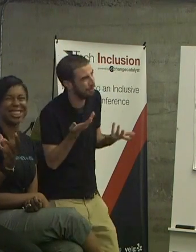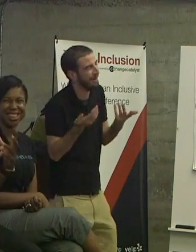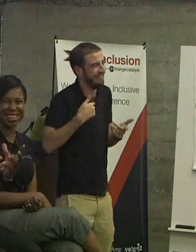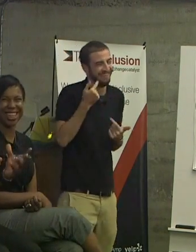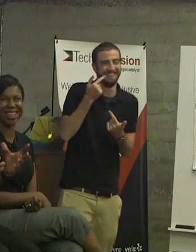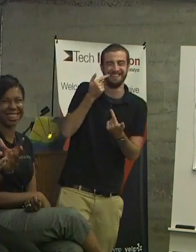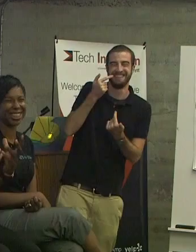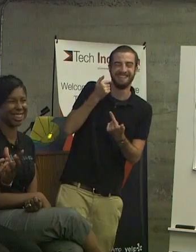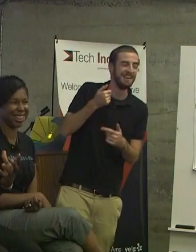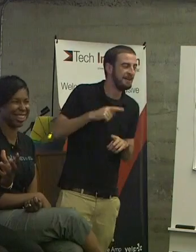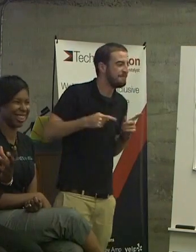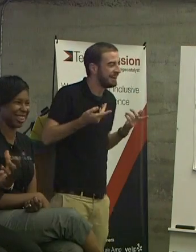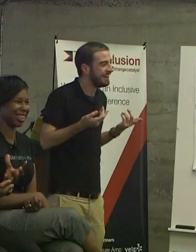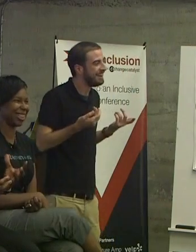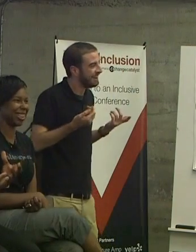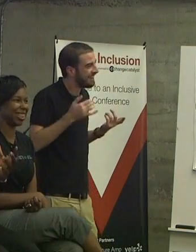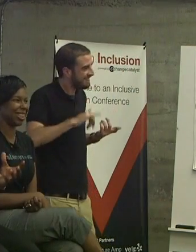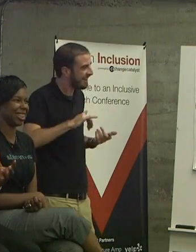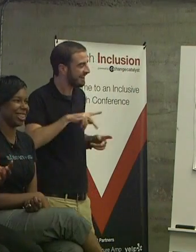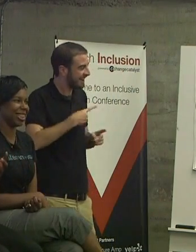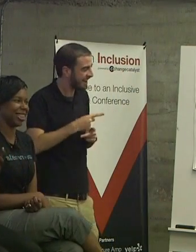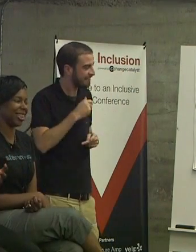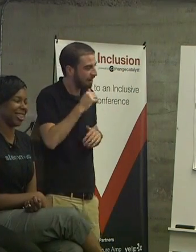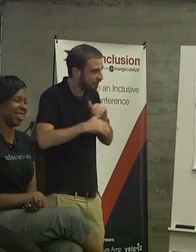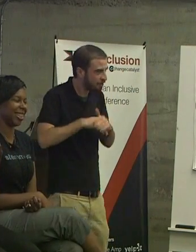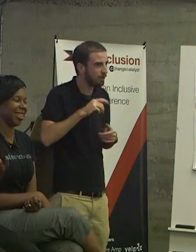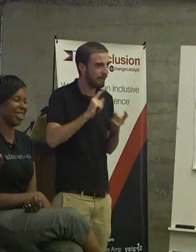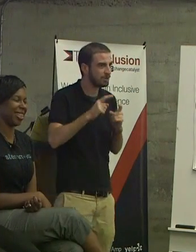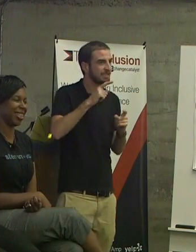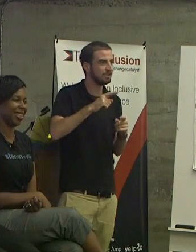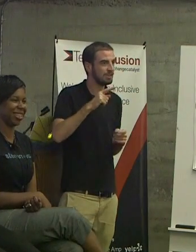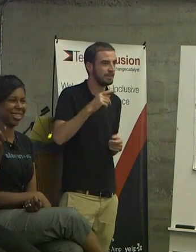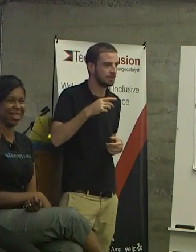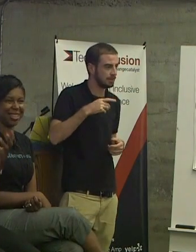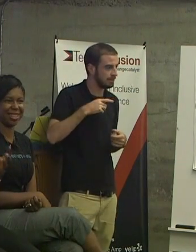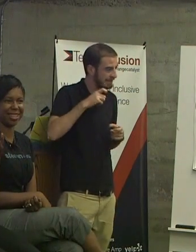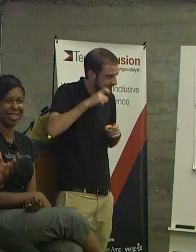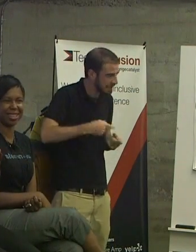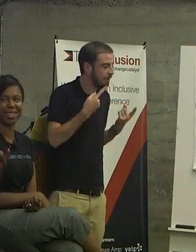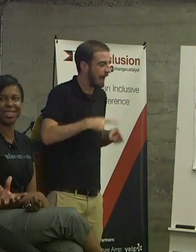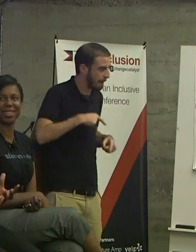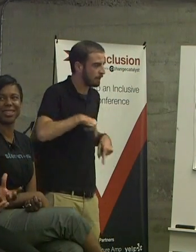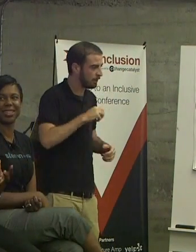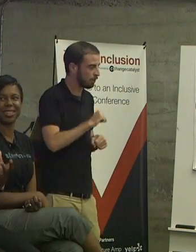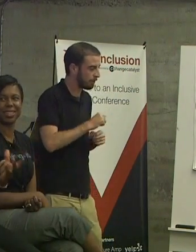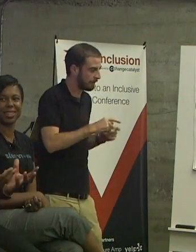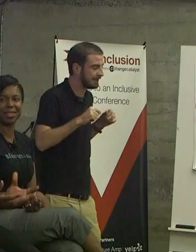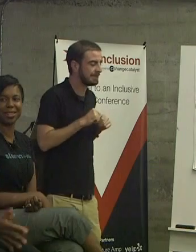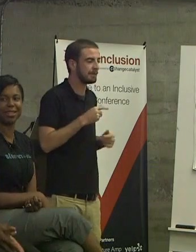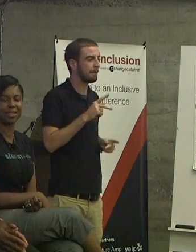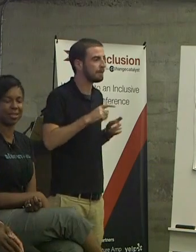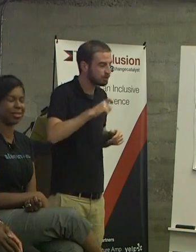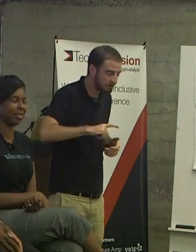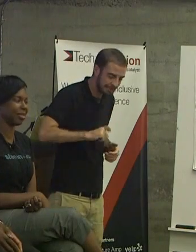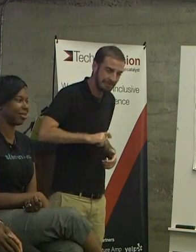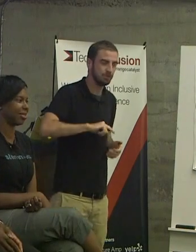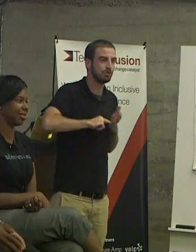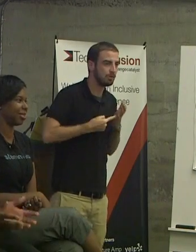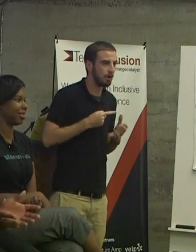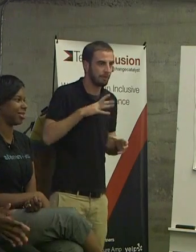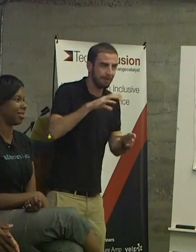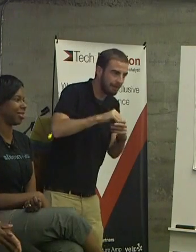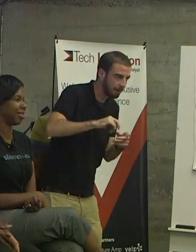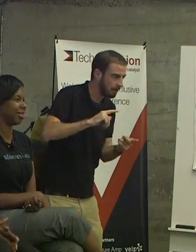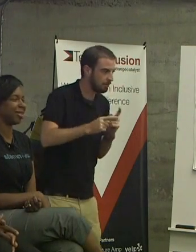yeah. uncomfortable conversations in the workplace need to happen. People need to start engaging in that type of, you know. Totally,